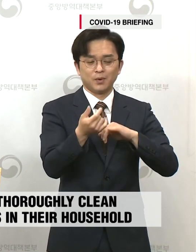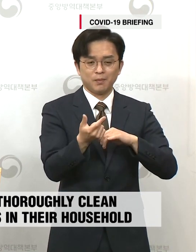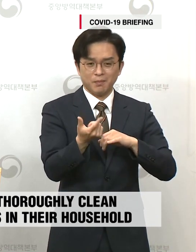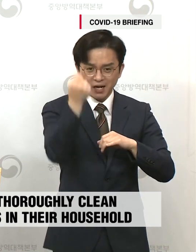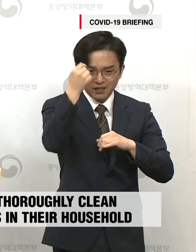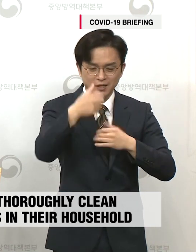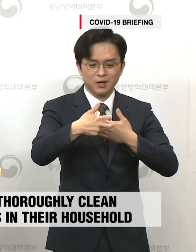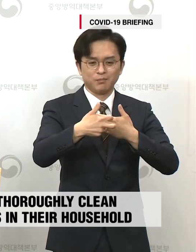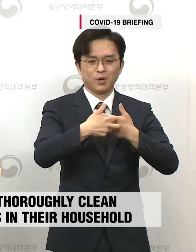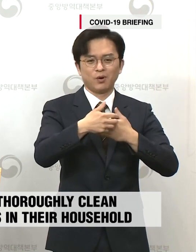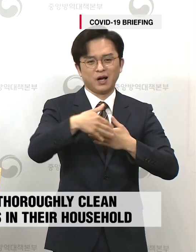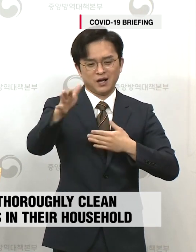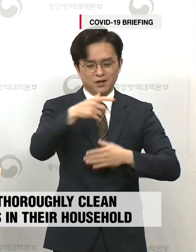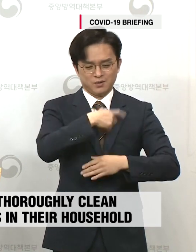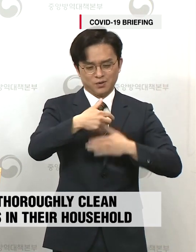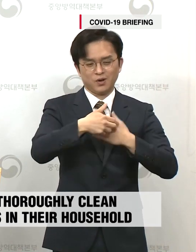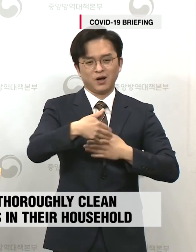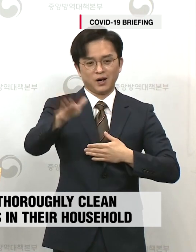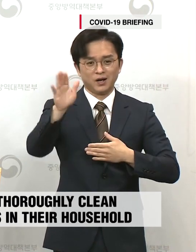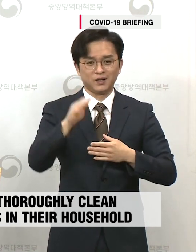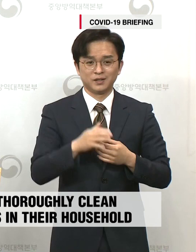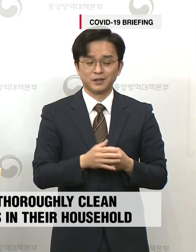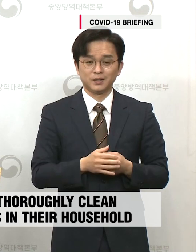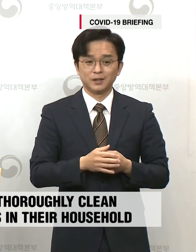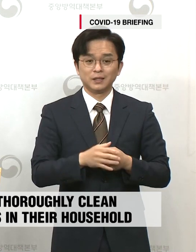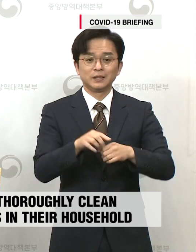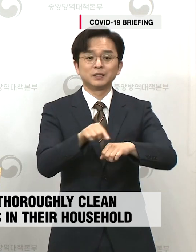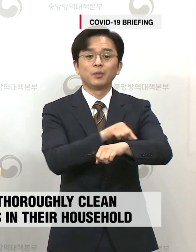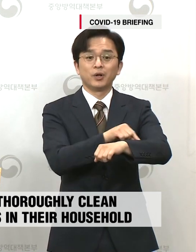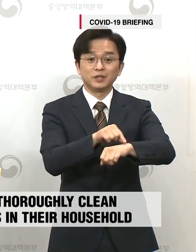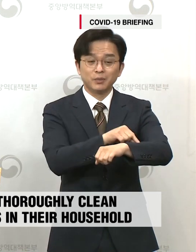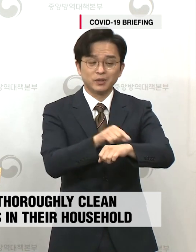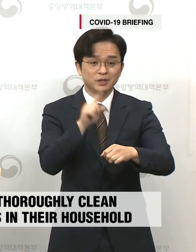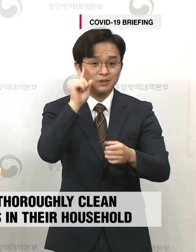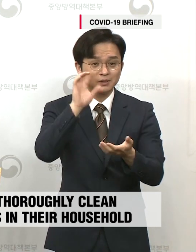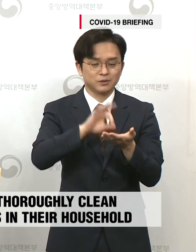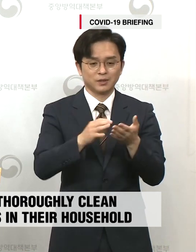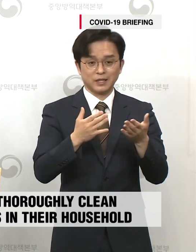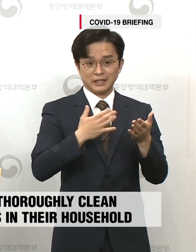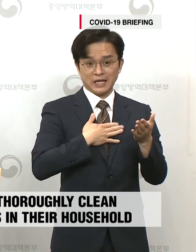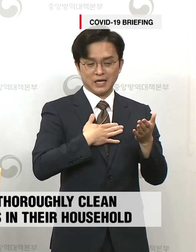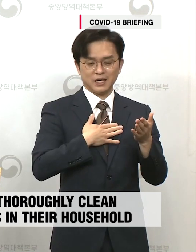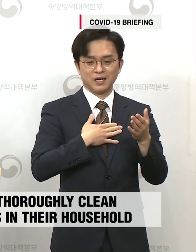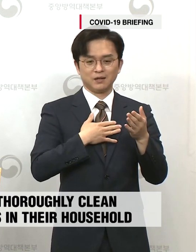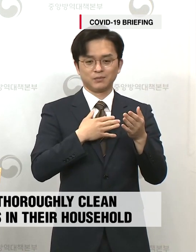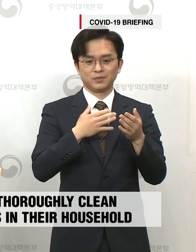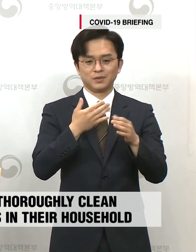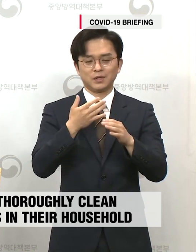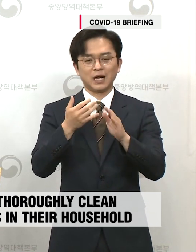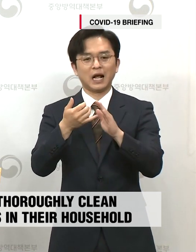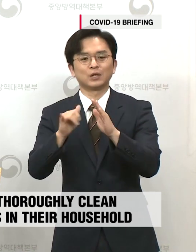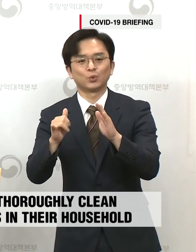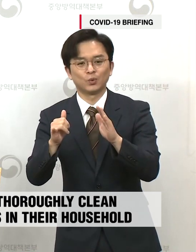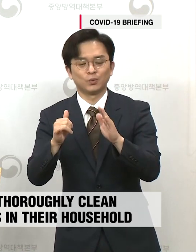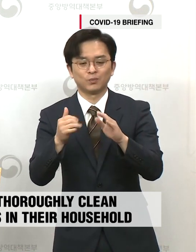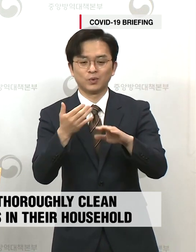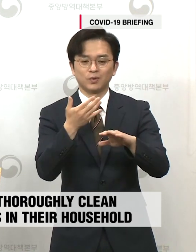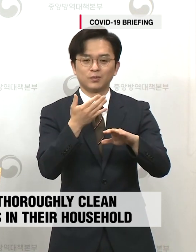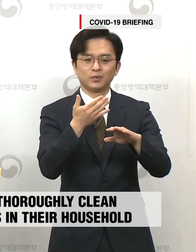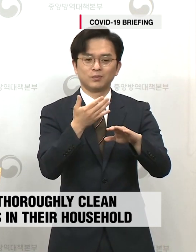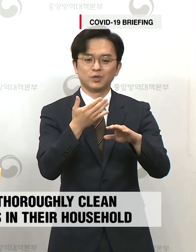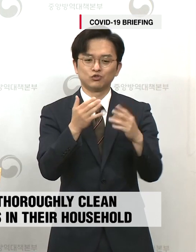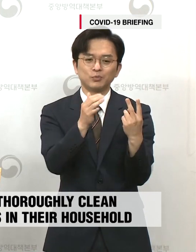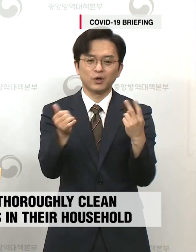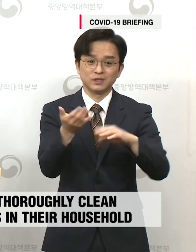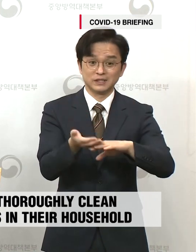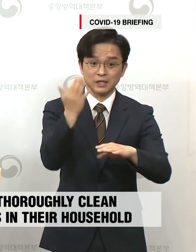clinics as soon as possible to get tested. And especially if you have family members who are infected or two or more people